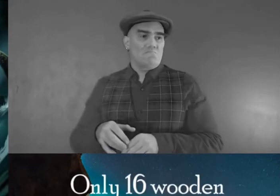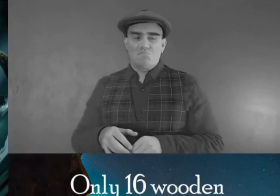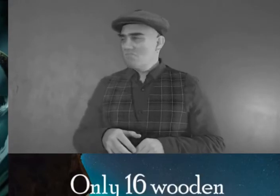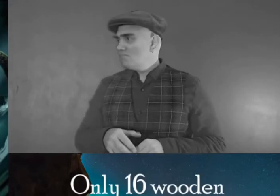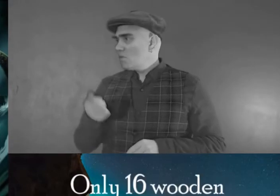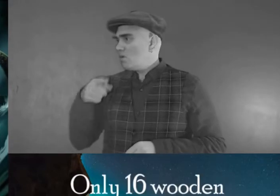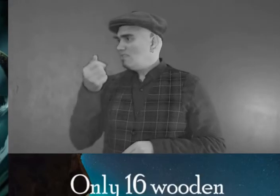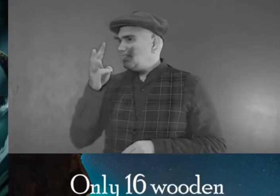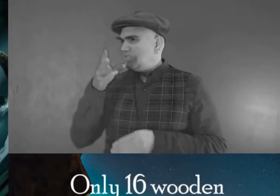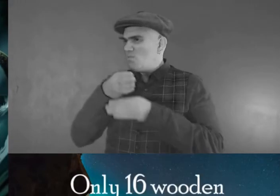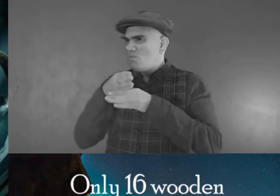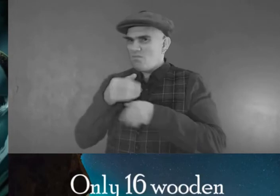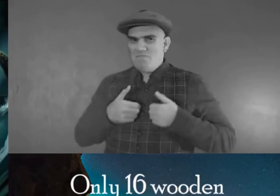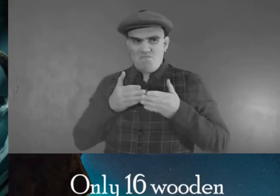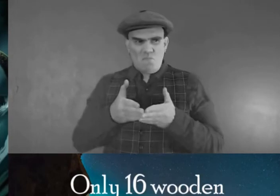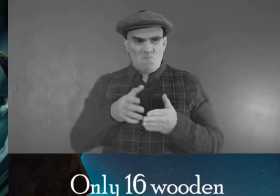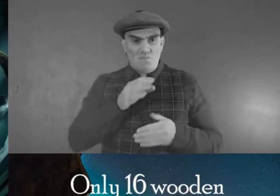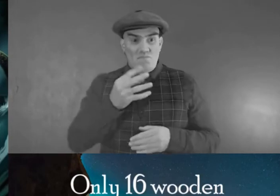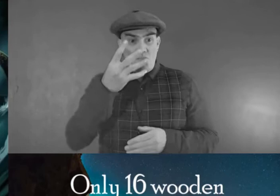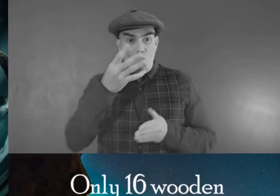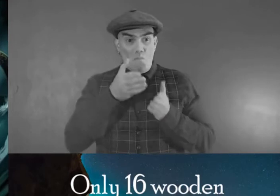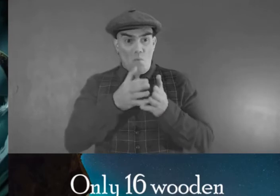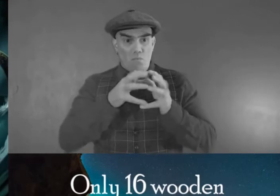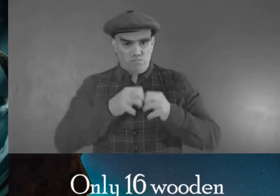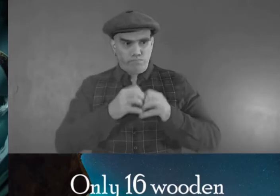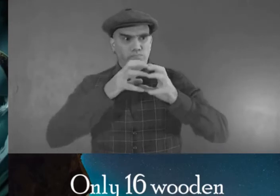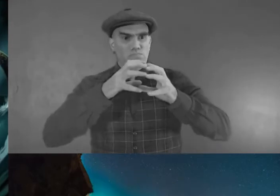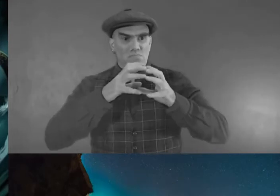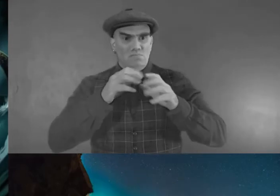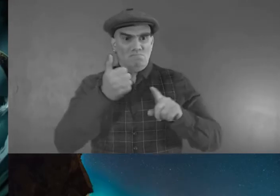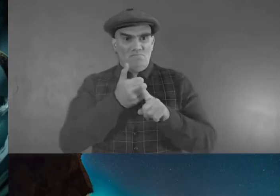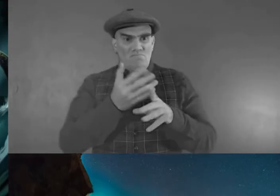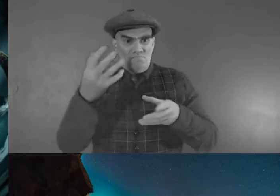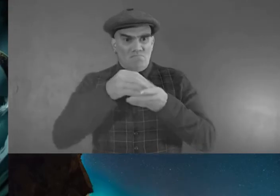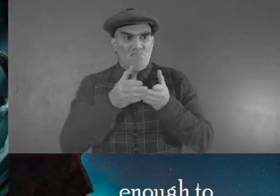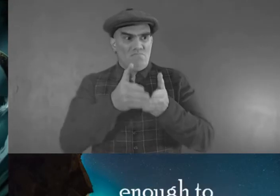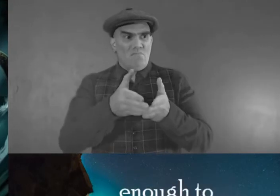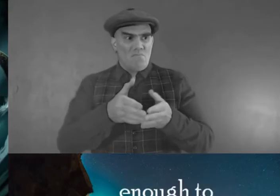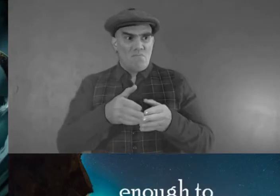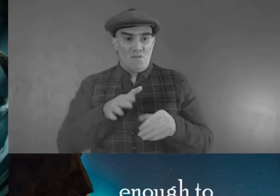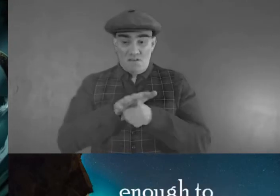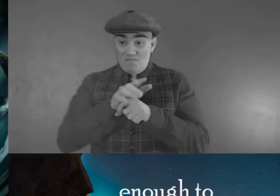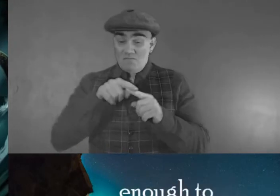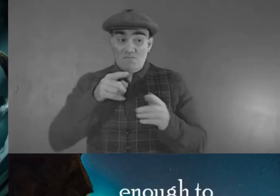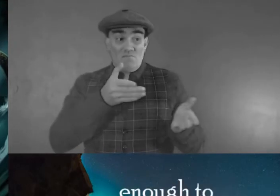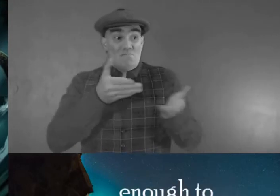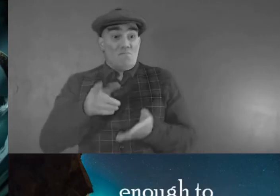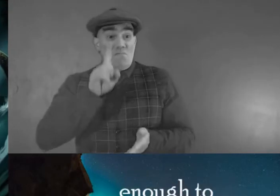Only 16 wooden lifeboats and 4 collapsible boats were carried, enough to